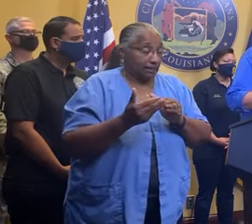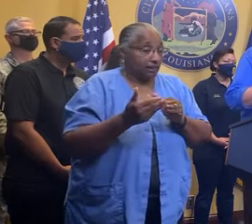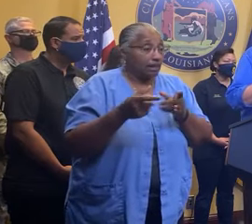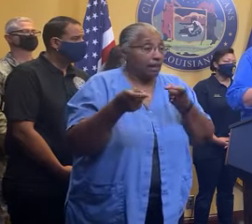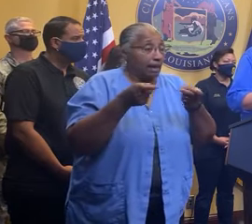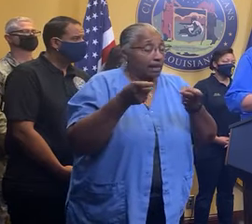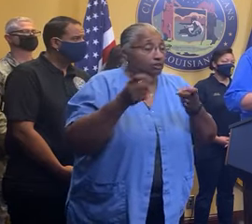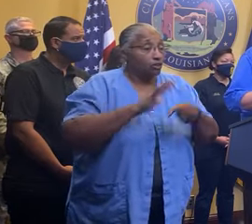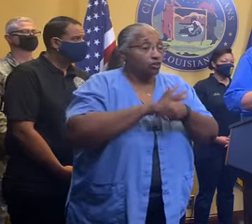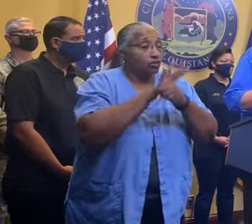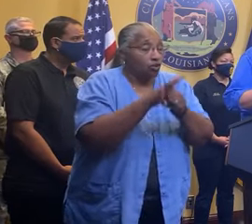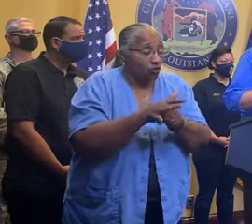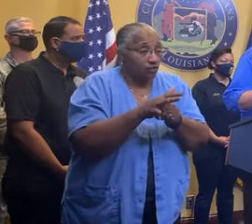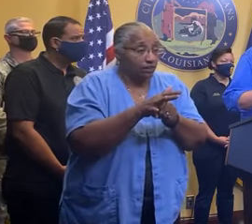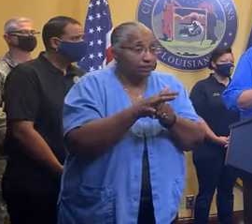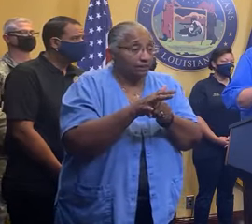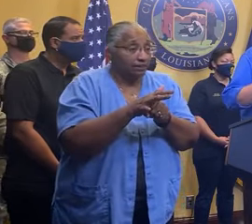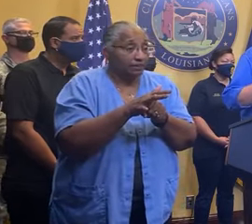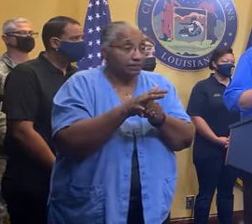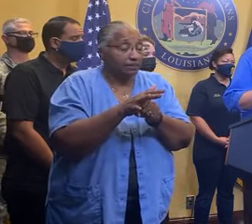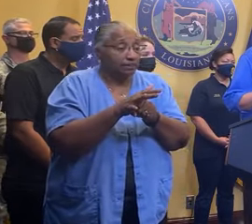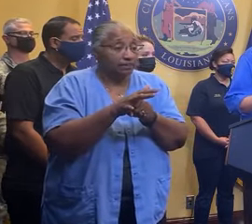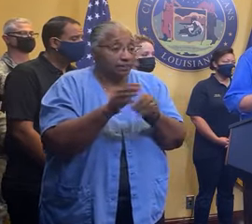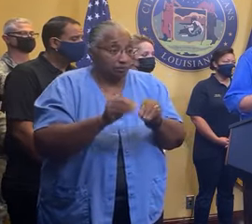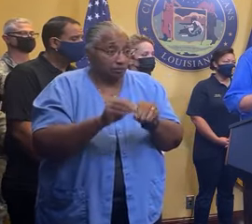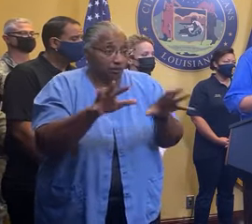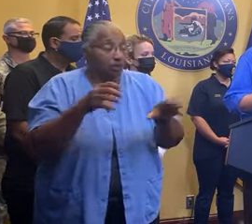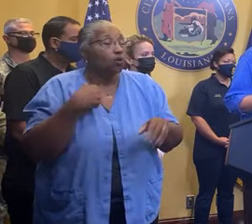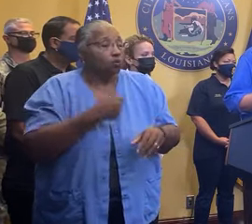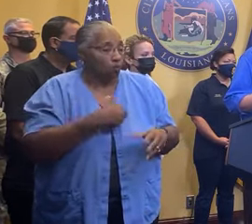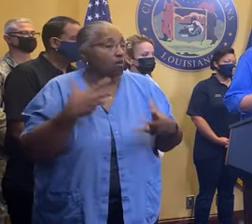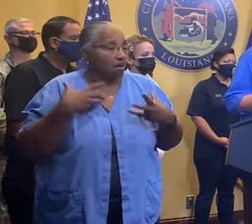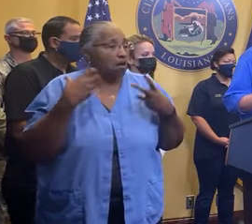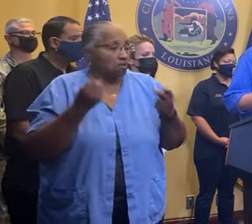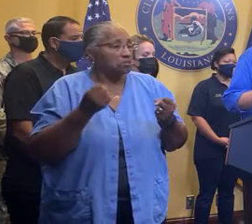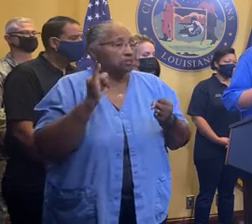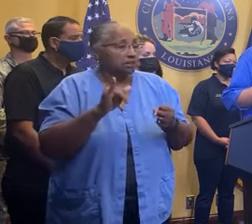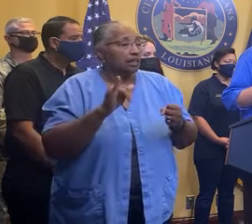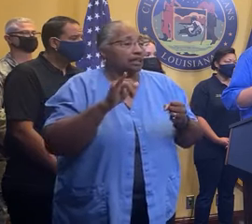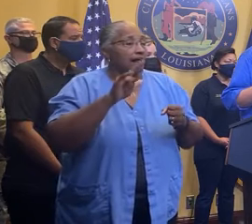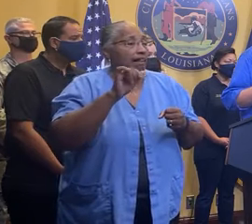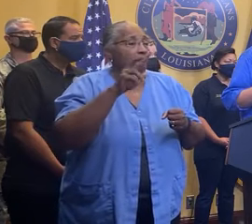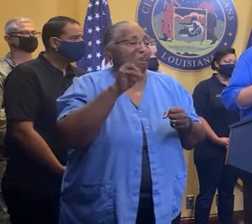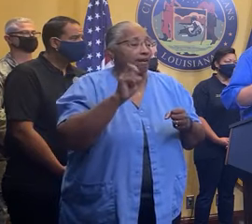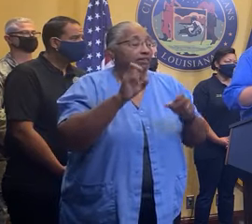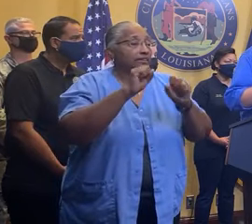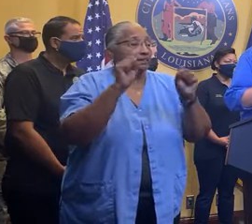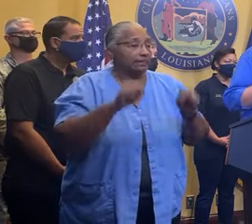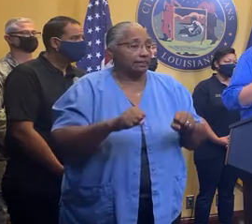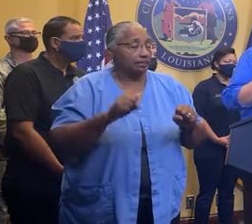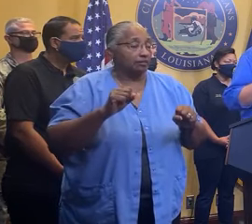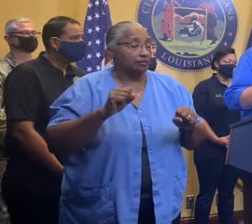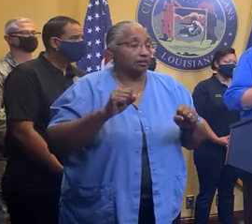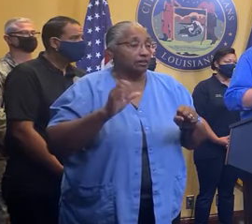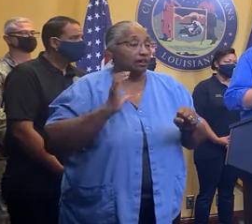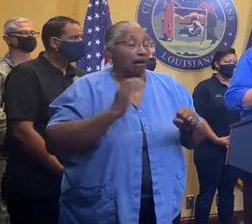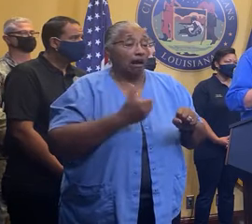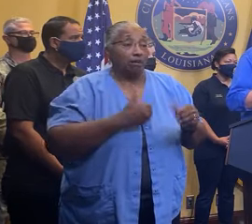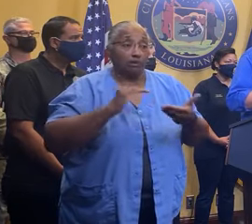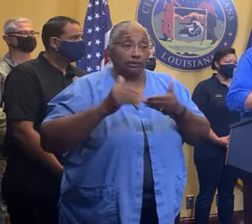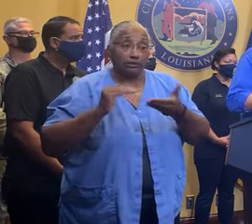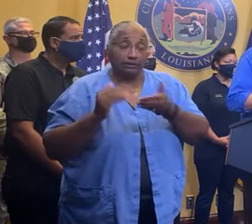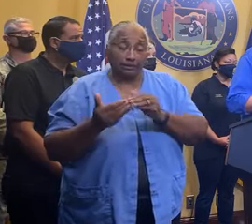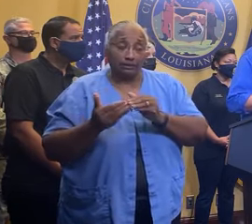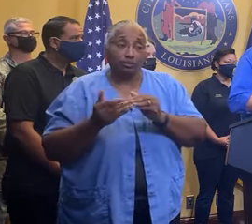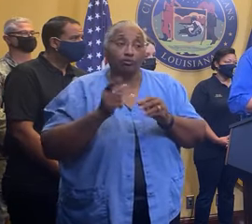embracing data and science, we're very confident that that levee system, which as a community, this city went through a